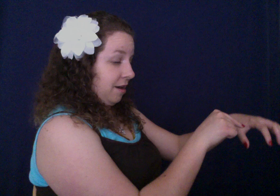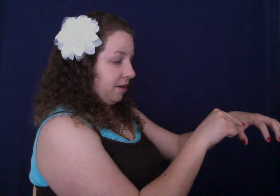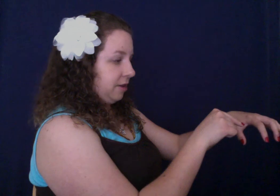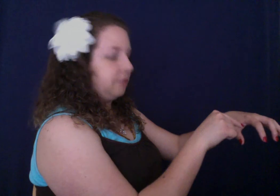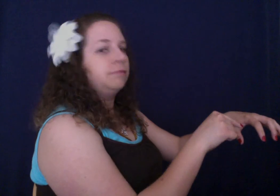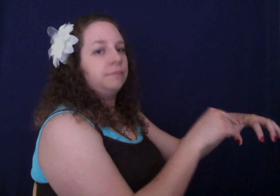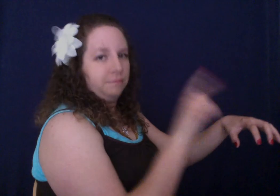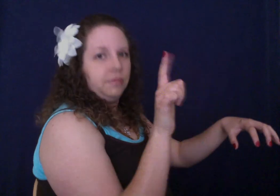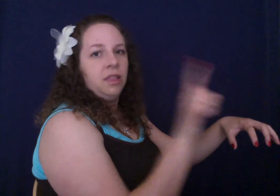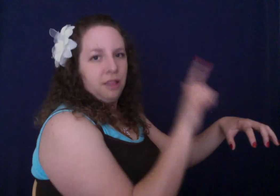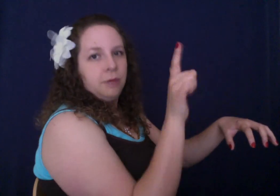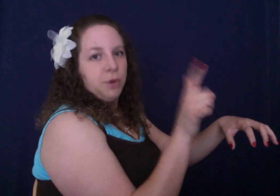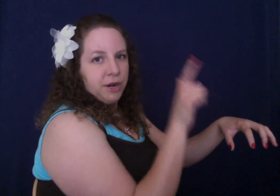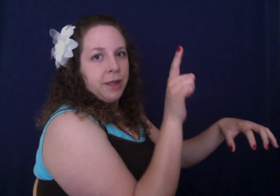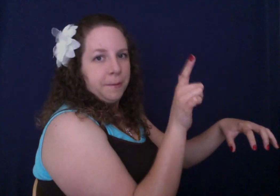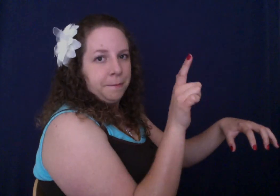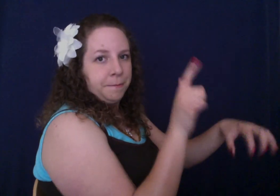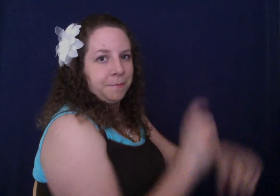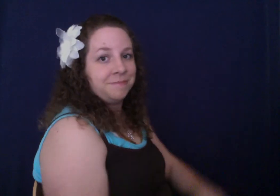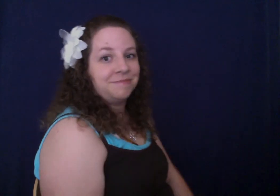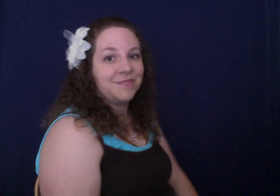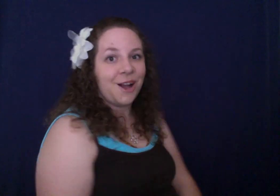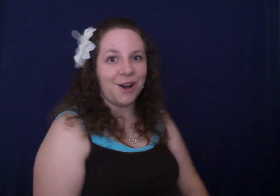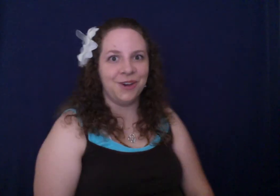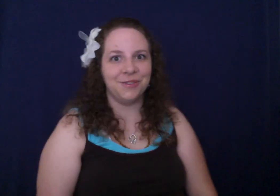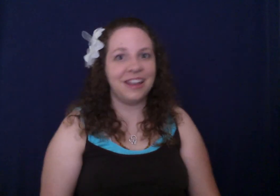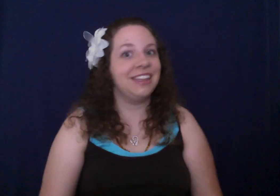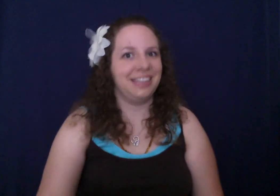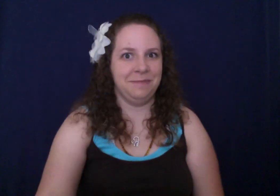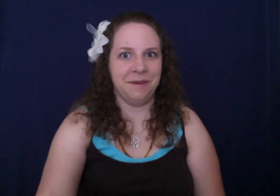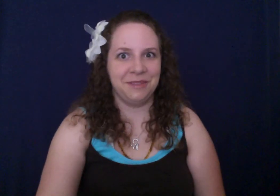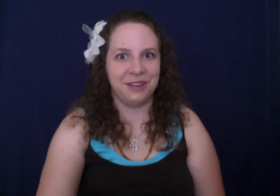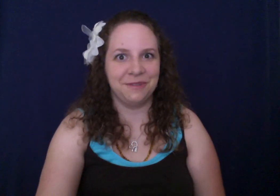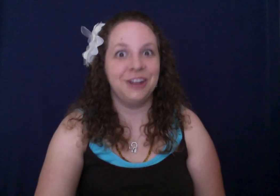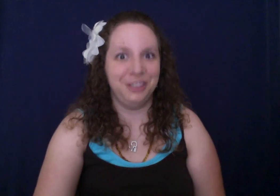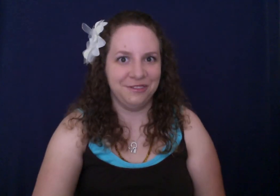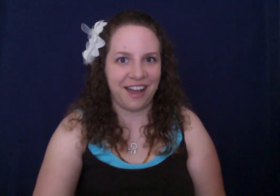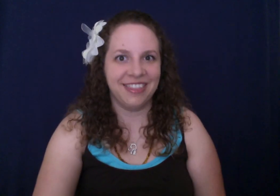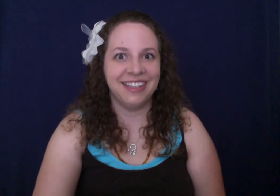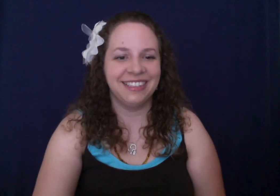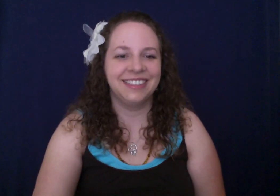All right, keep up the good work. You've got this.